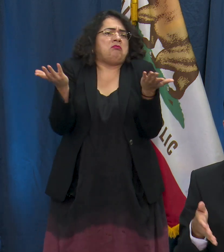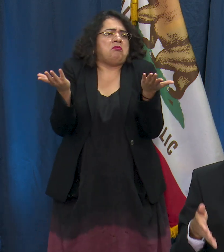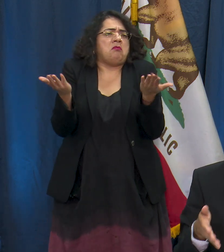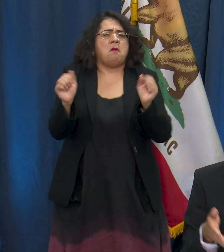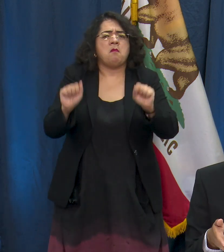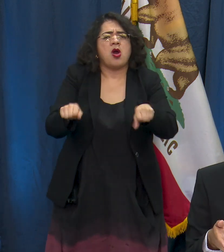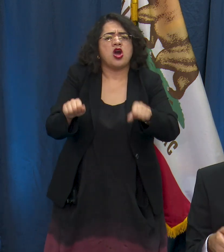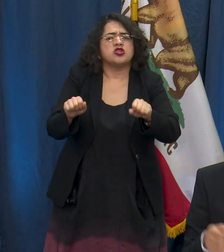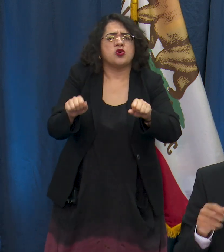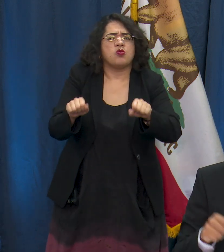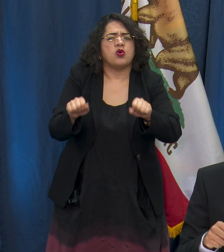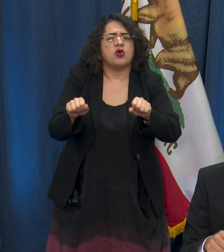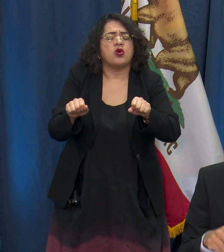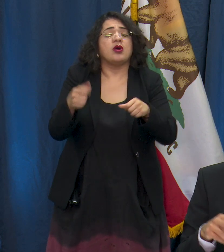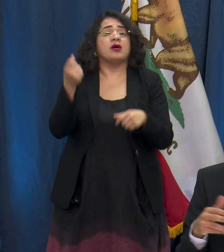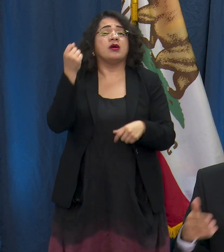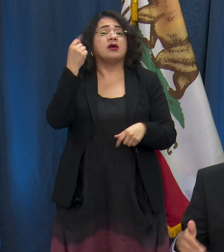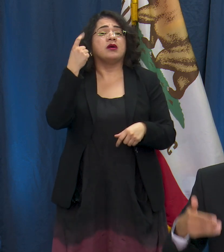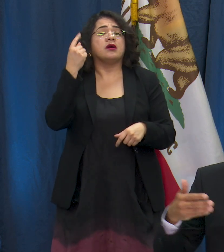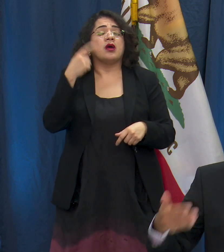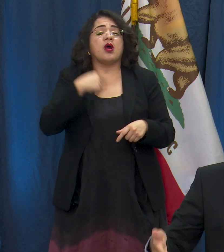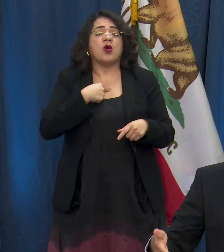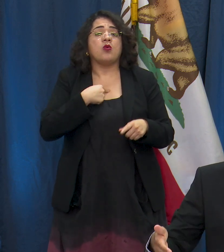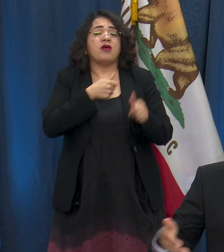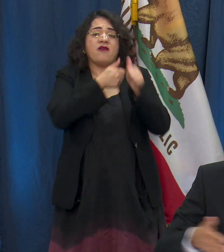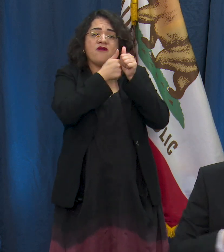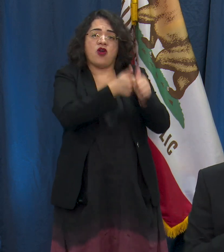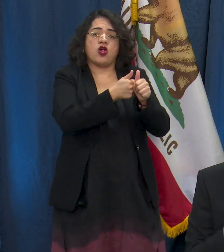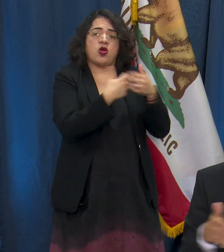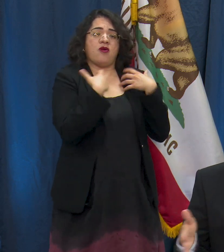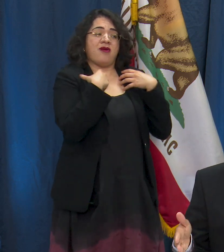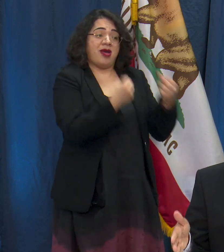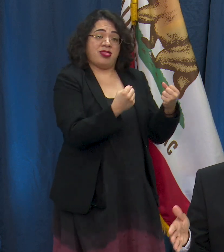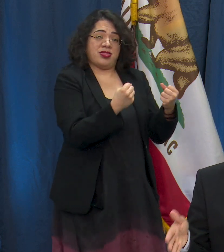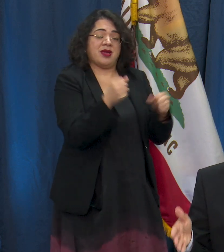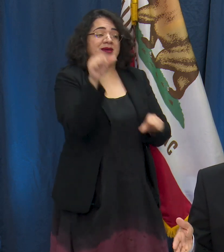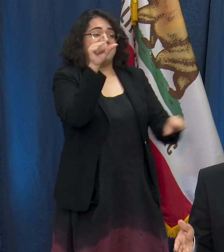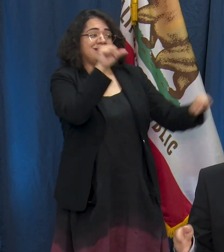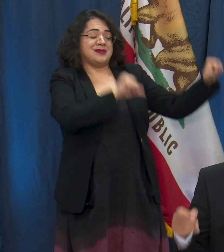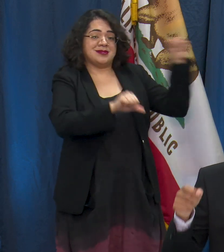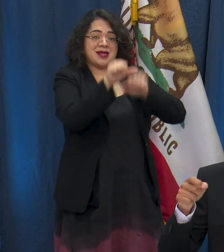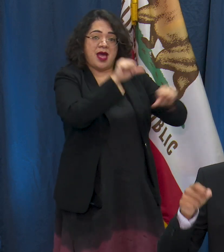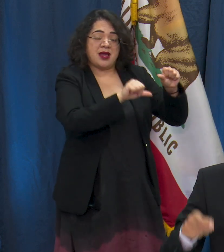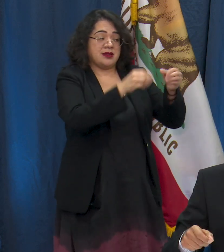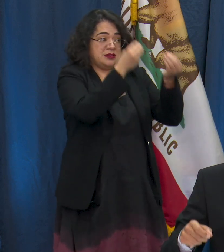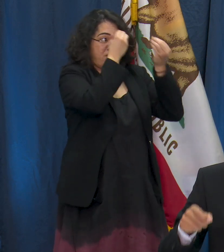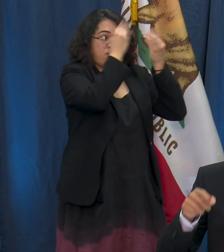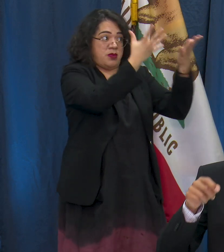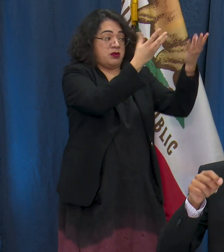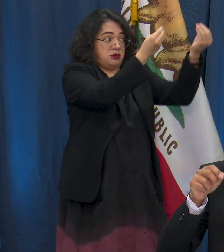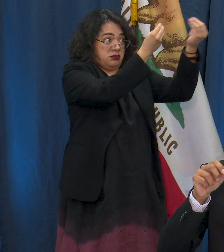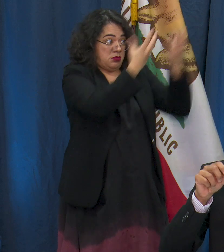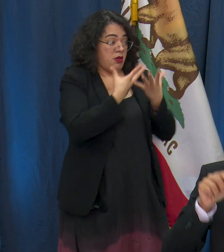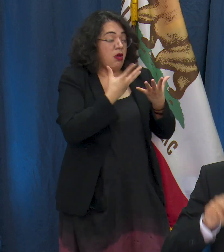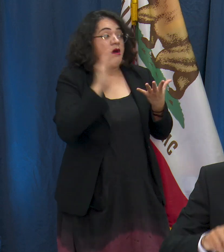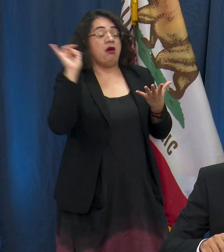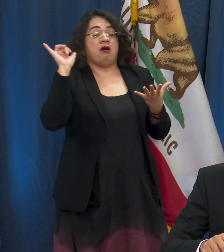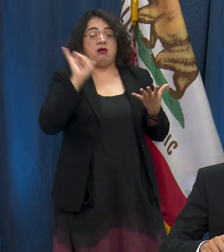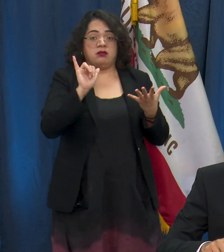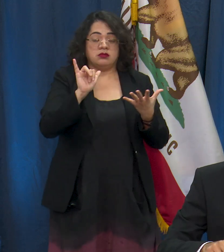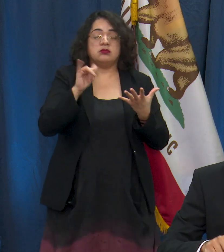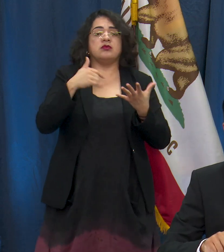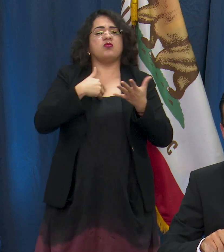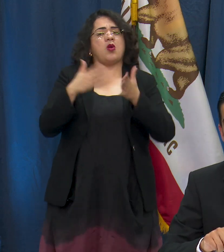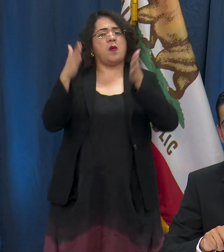until we make decisions that are based on health and science, what we have in place is for the protection of the